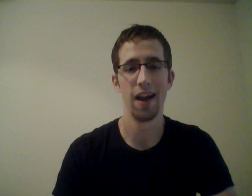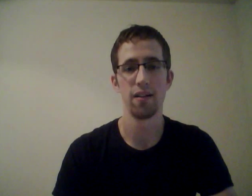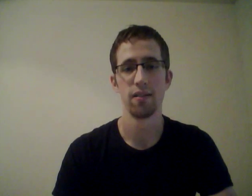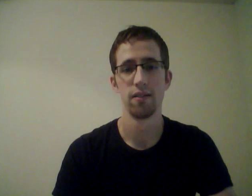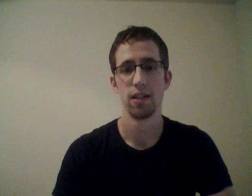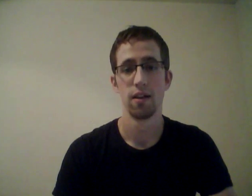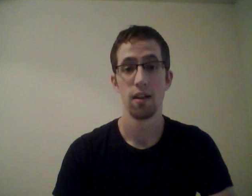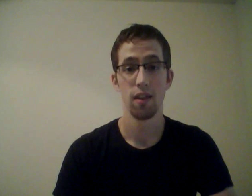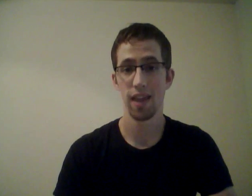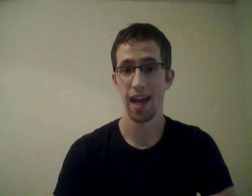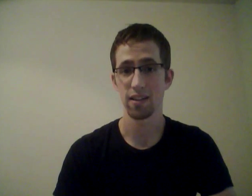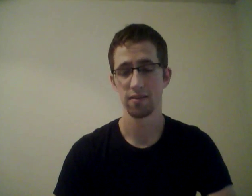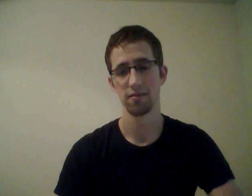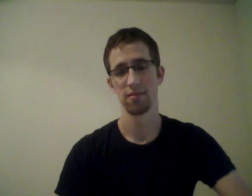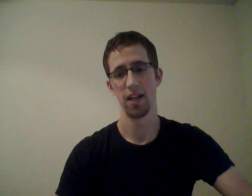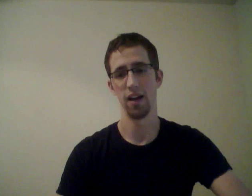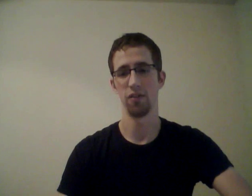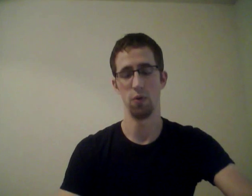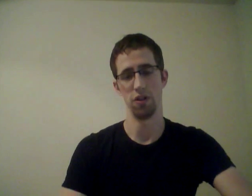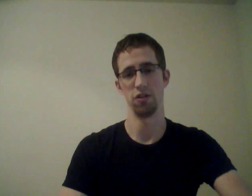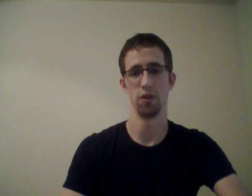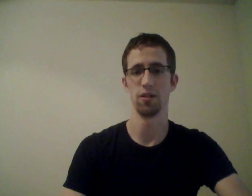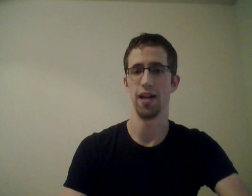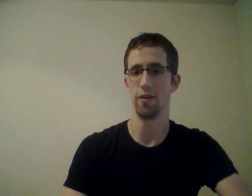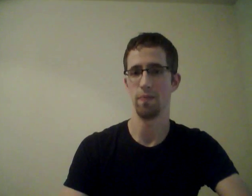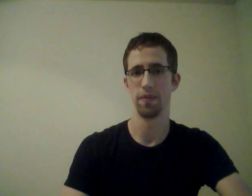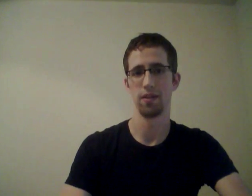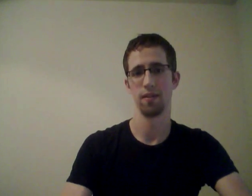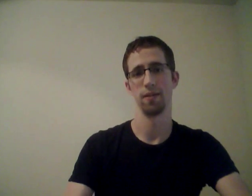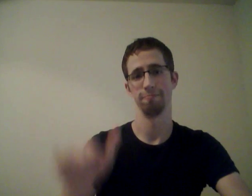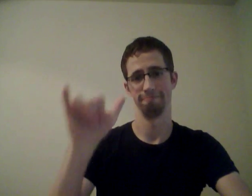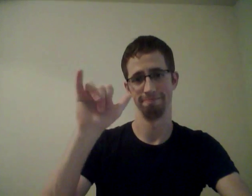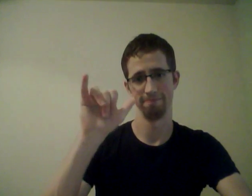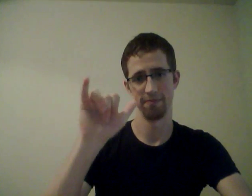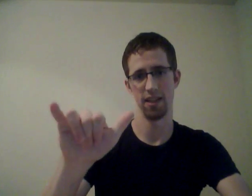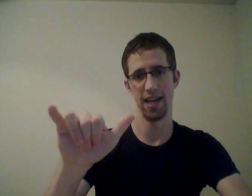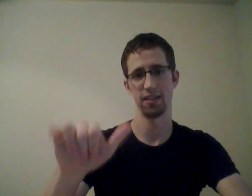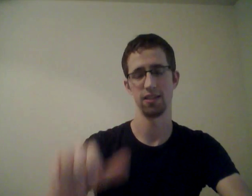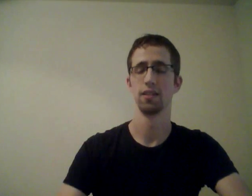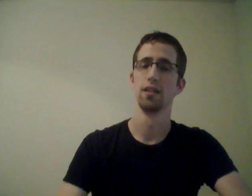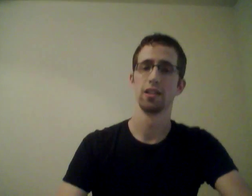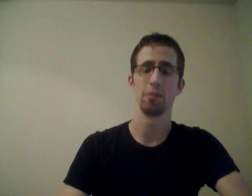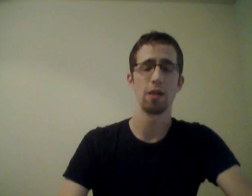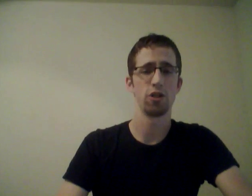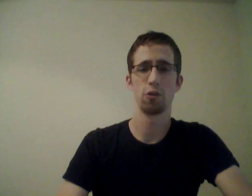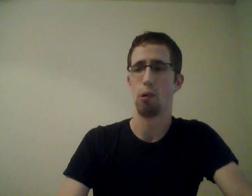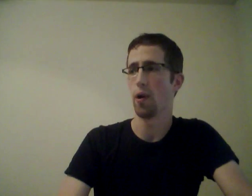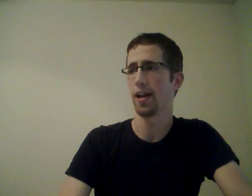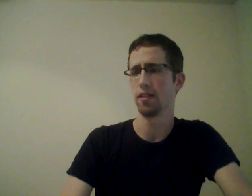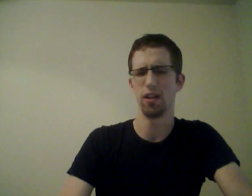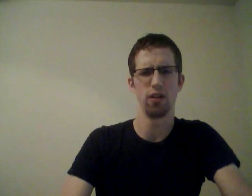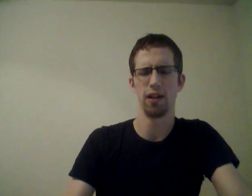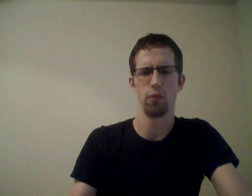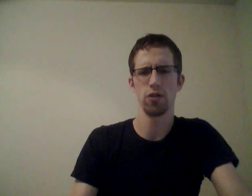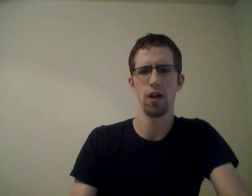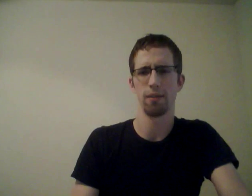Alright. That. Out of the question words now. That. Sometimes you just point, you know, like, what are you talking